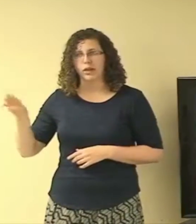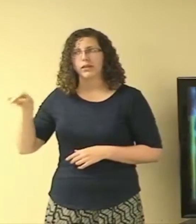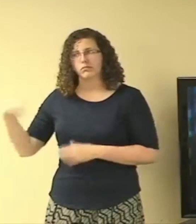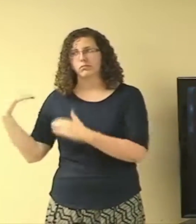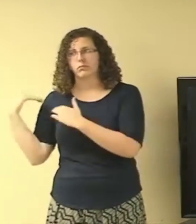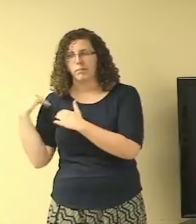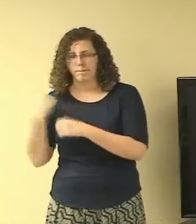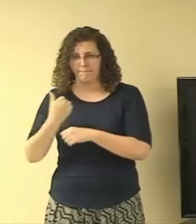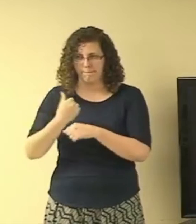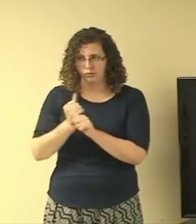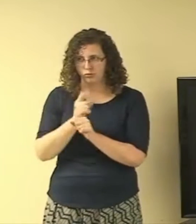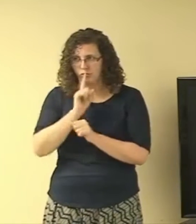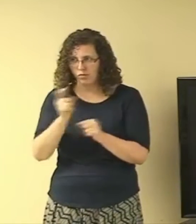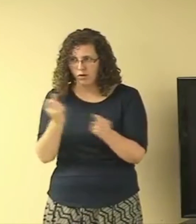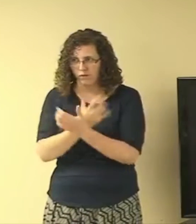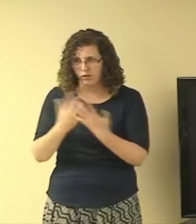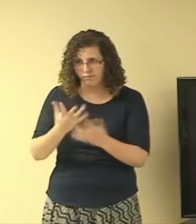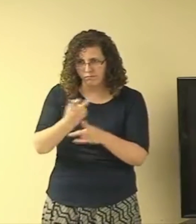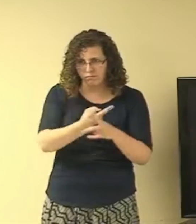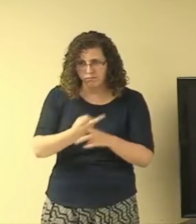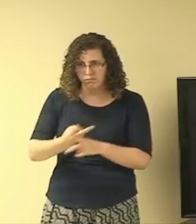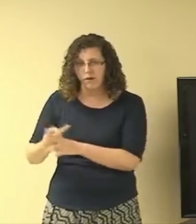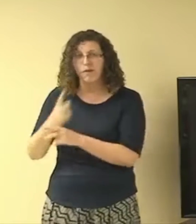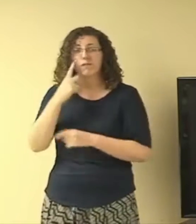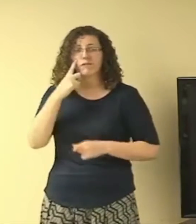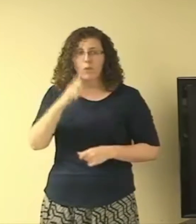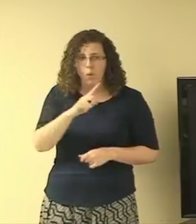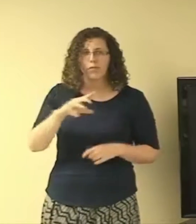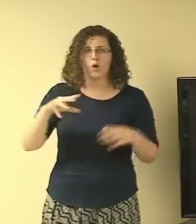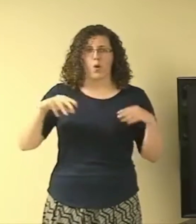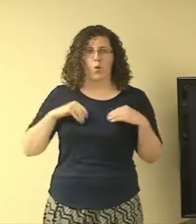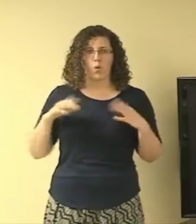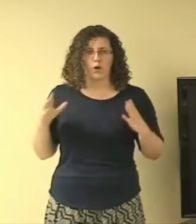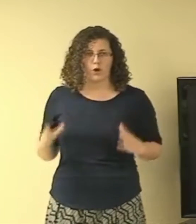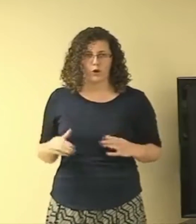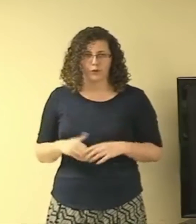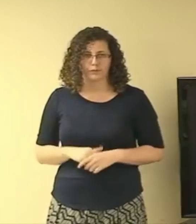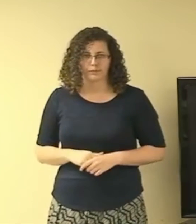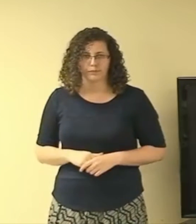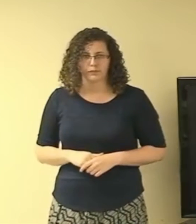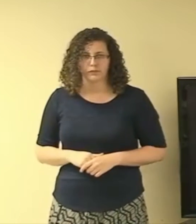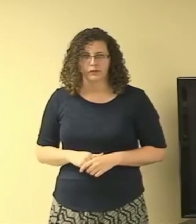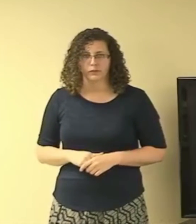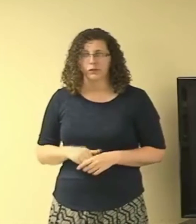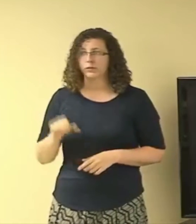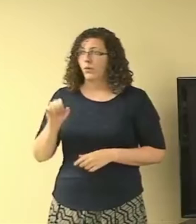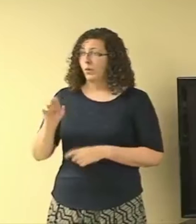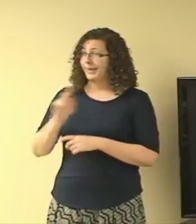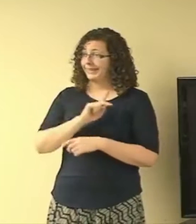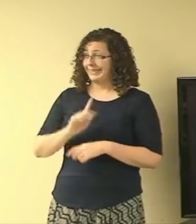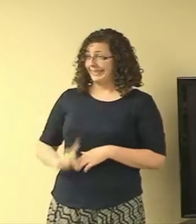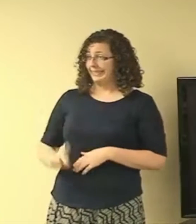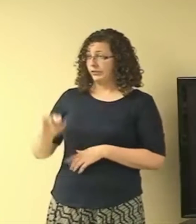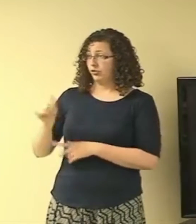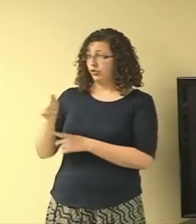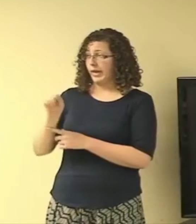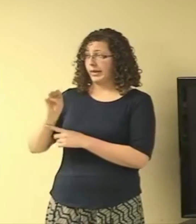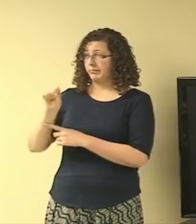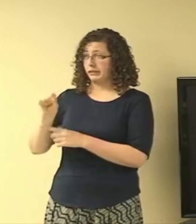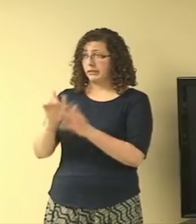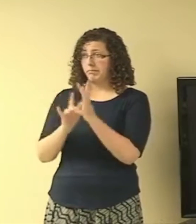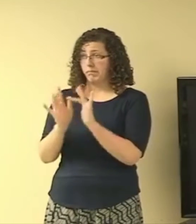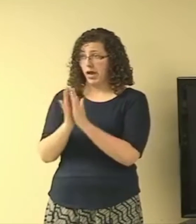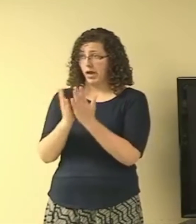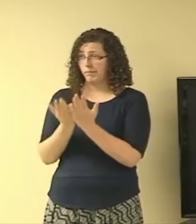owners. He's a steward. That's where the old English Bible, King James Version, picked up steward, because that was the mindset of